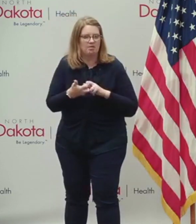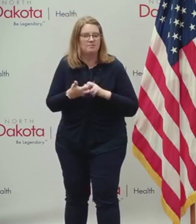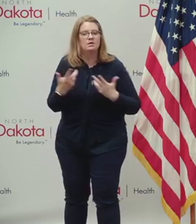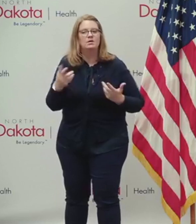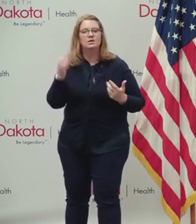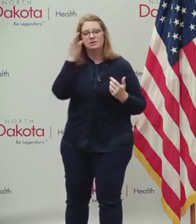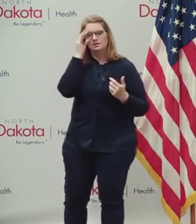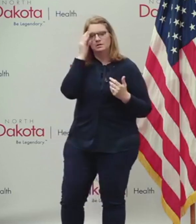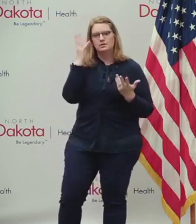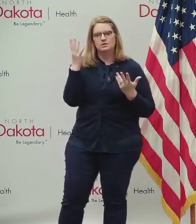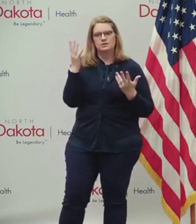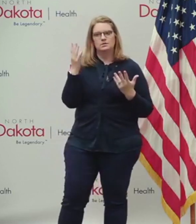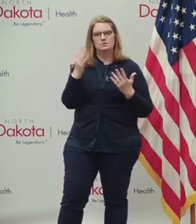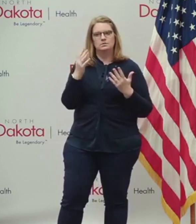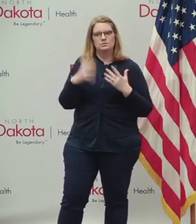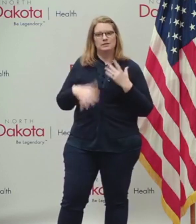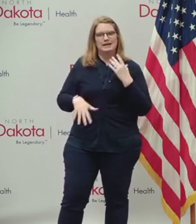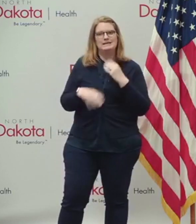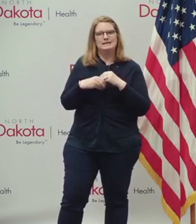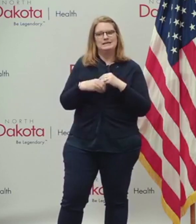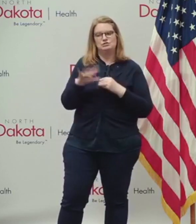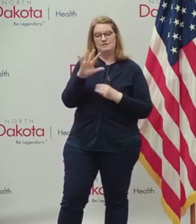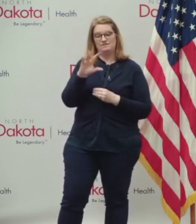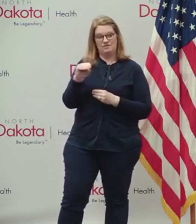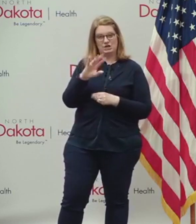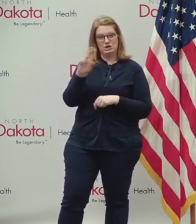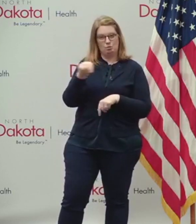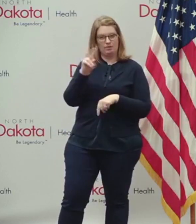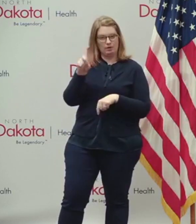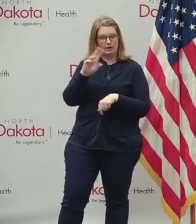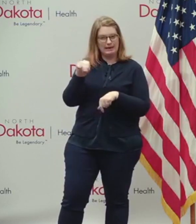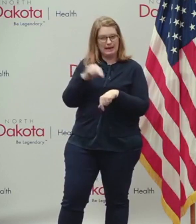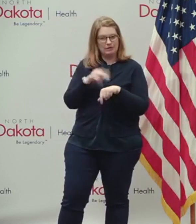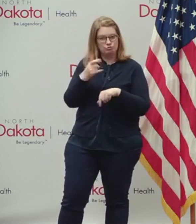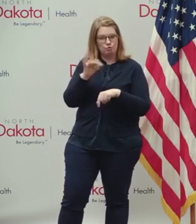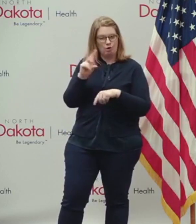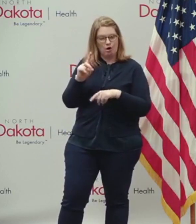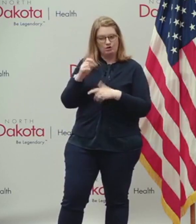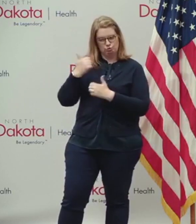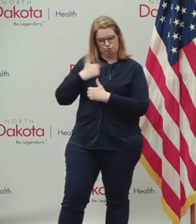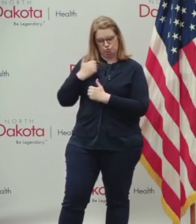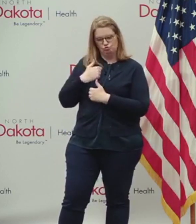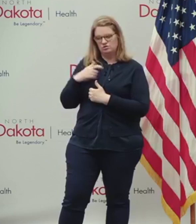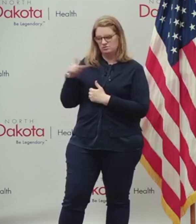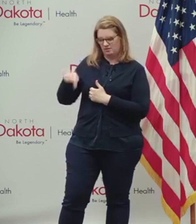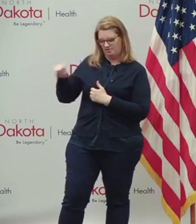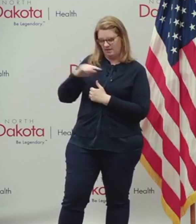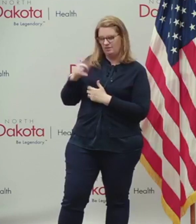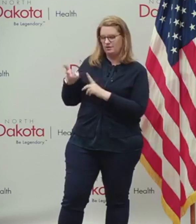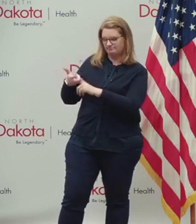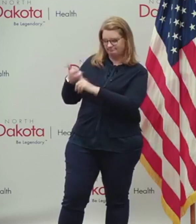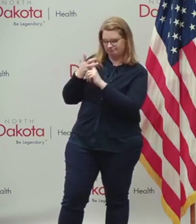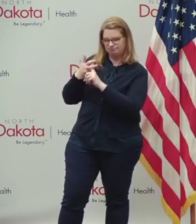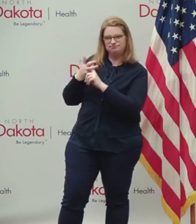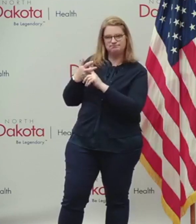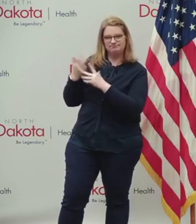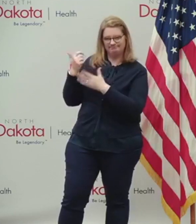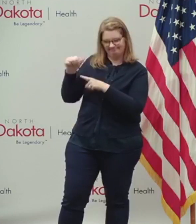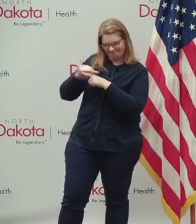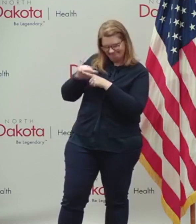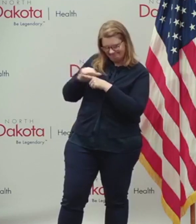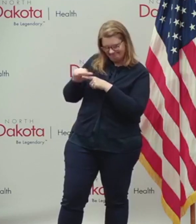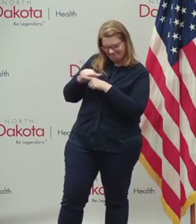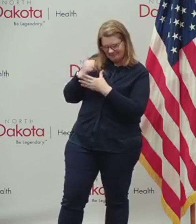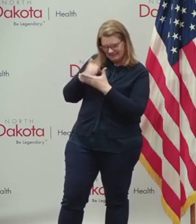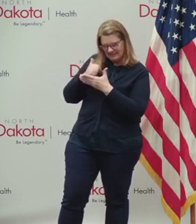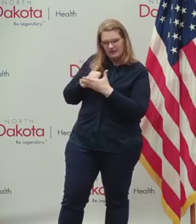over 50 additional North Dakota National Guard soldiers added to that effort, and more